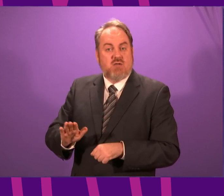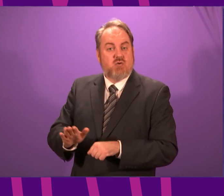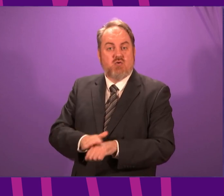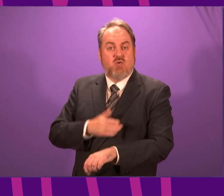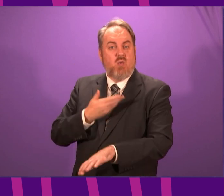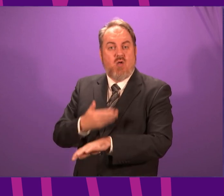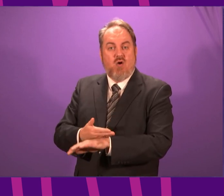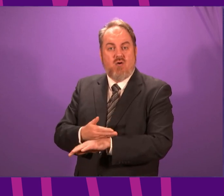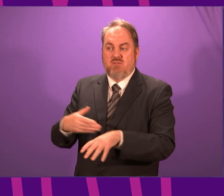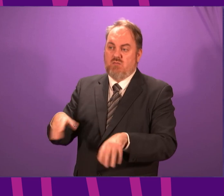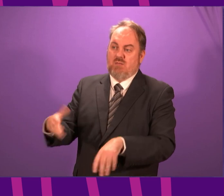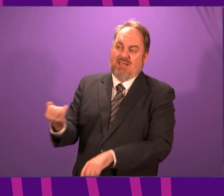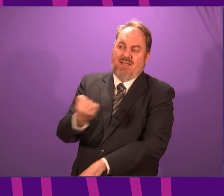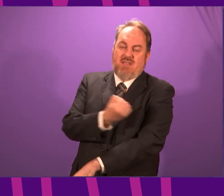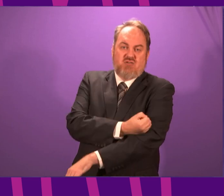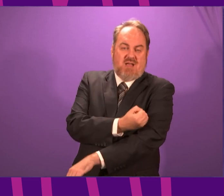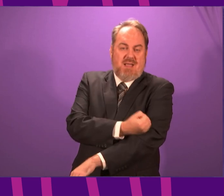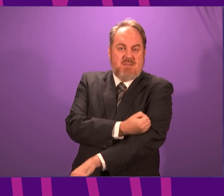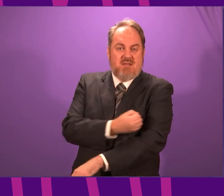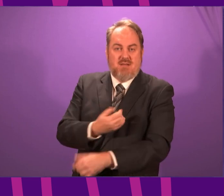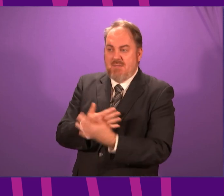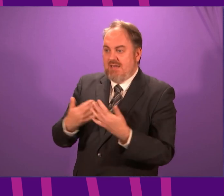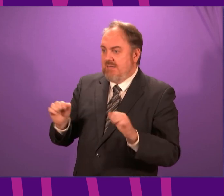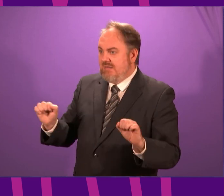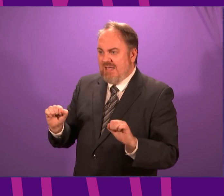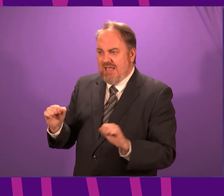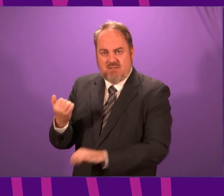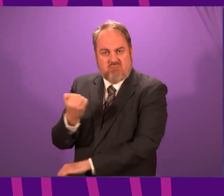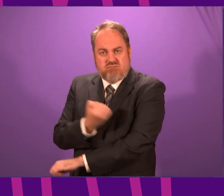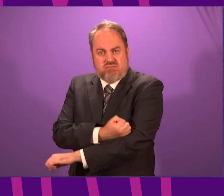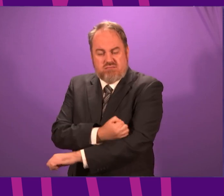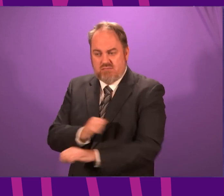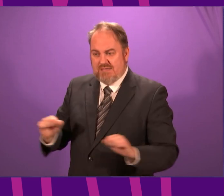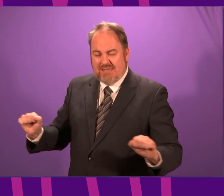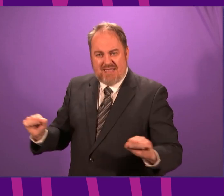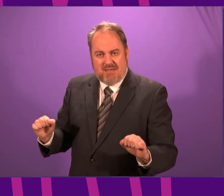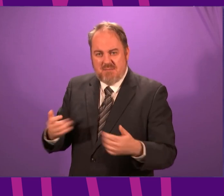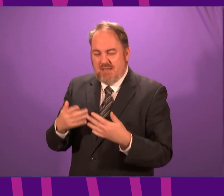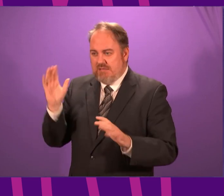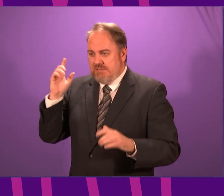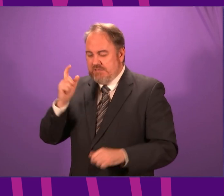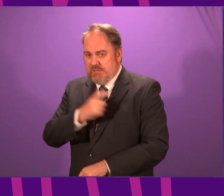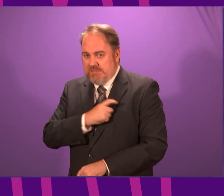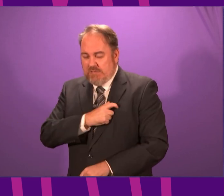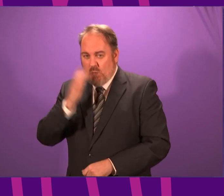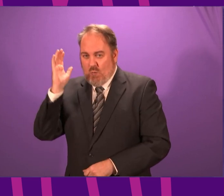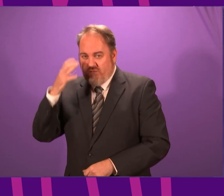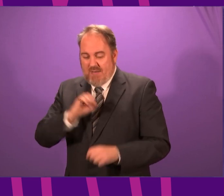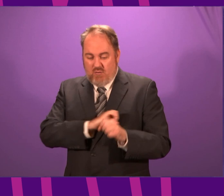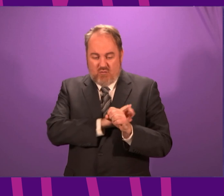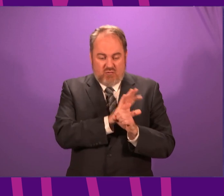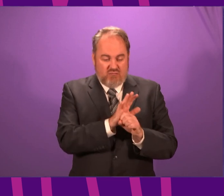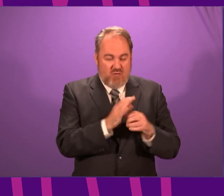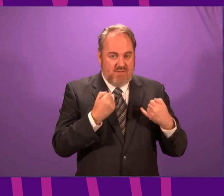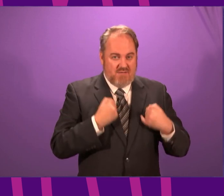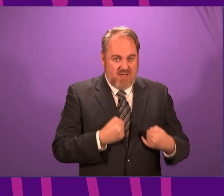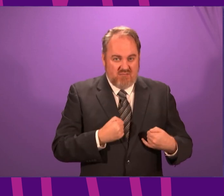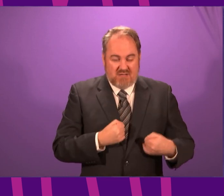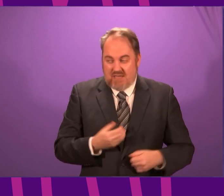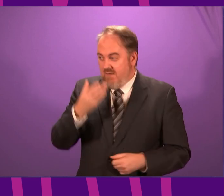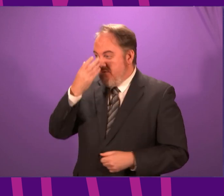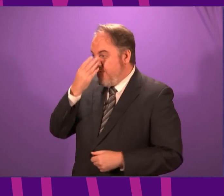jab, with many still not having yet received it. And as many remain anxious with the prevalence of COVID, this is simply